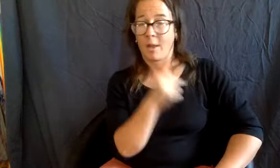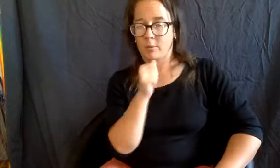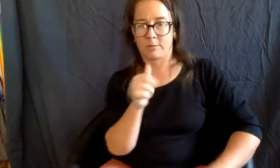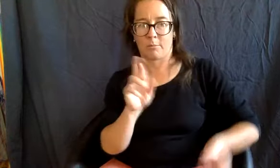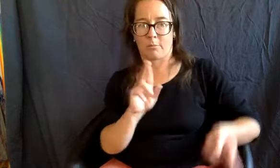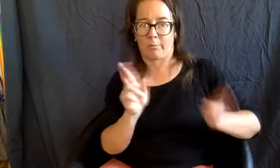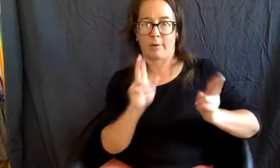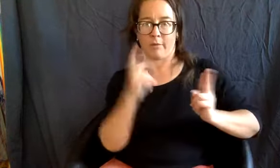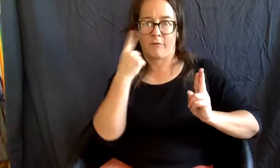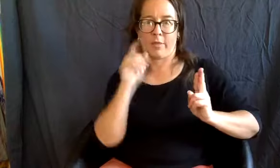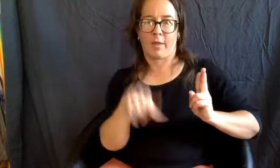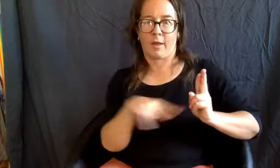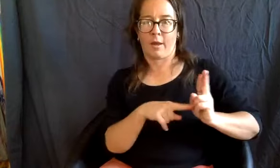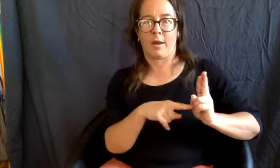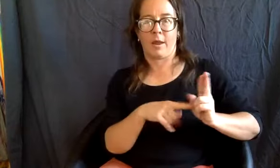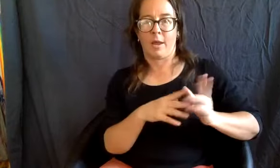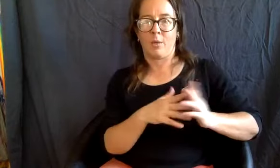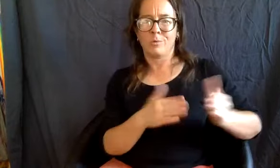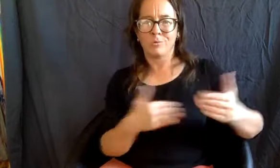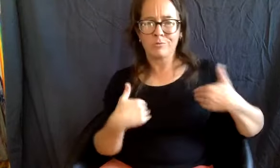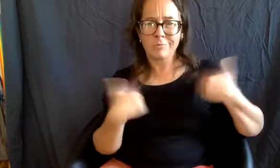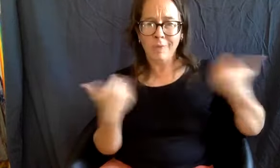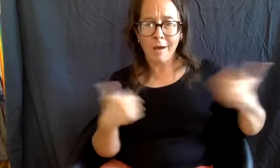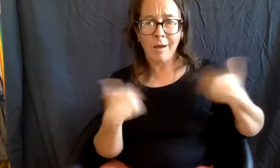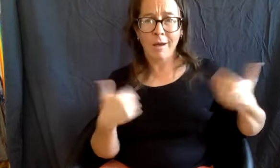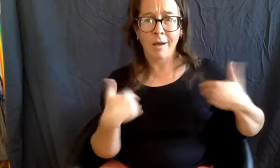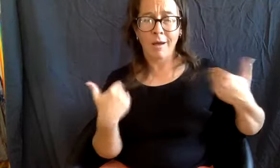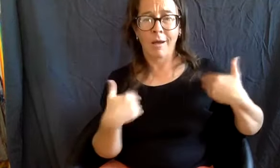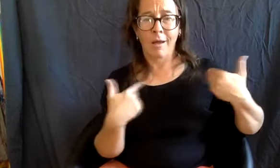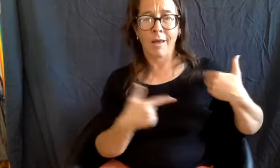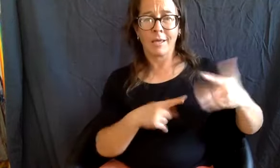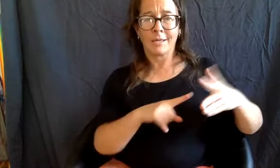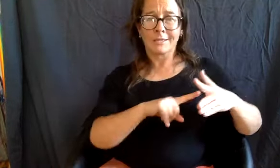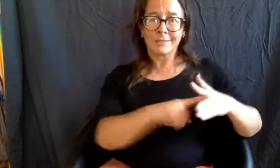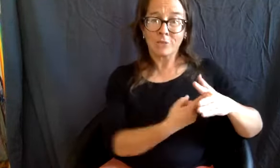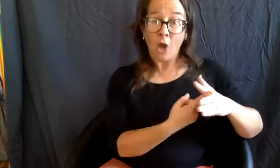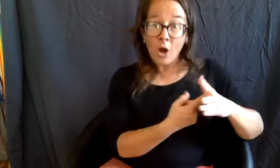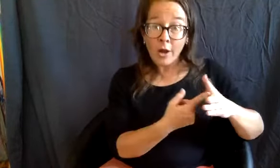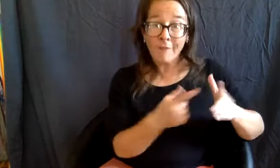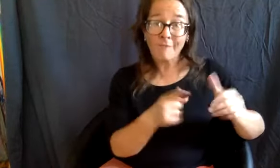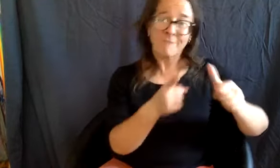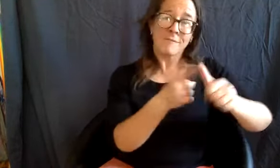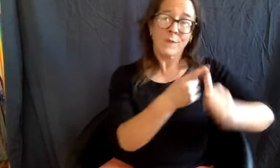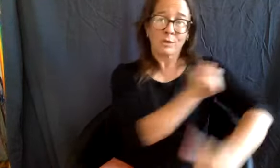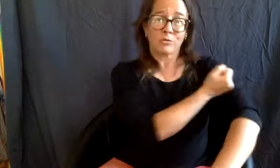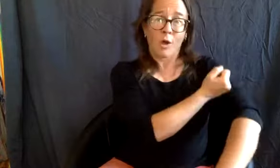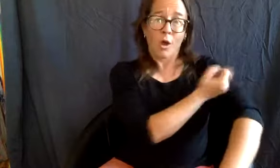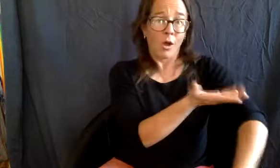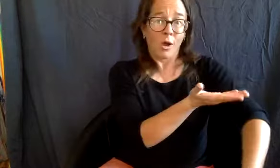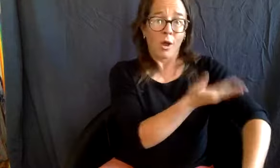your kids could fix them, I don't think that anybody would need to be an Al-Anon or Alcoholics Anonymous, but that is not the deal here. And